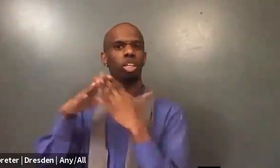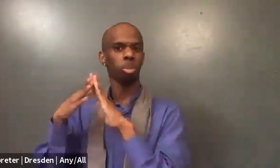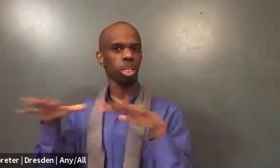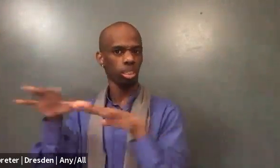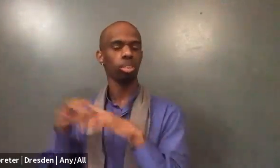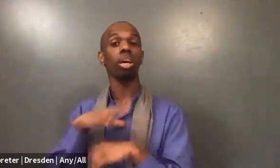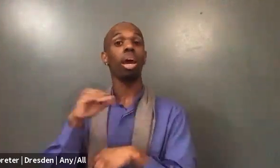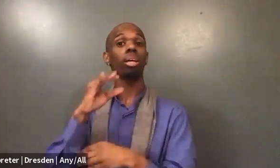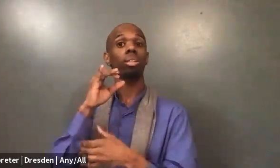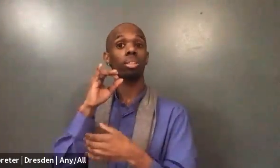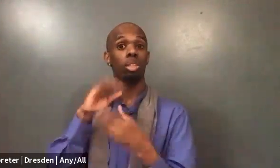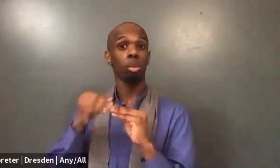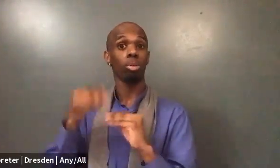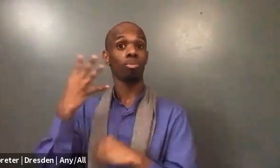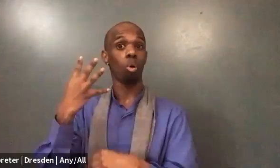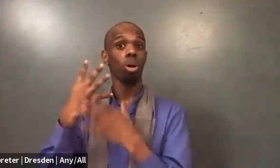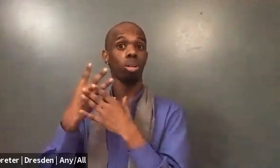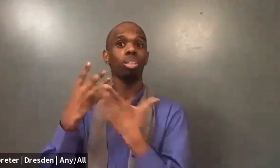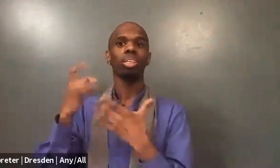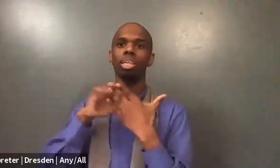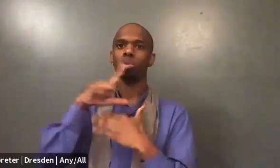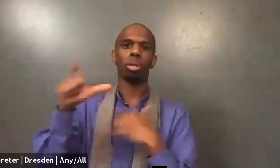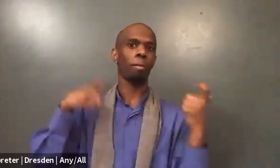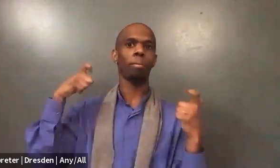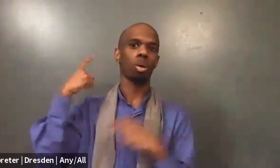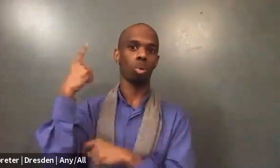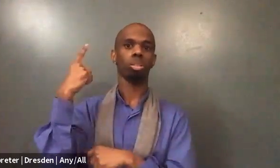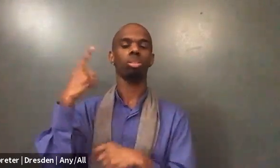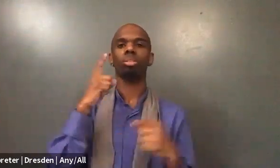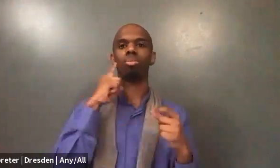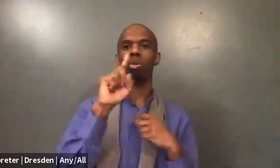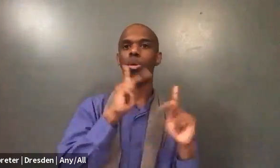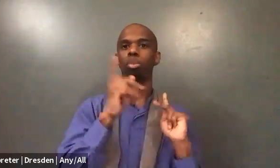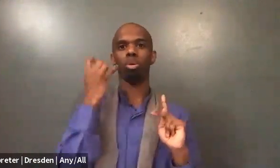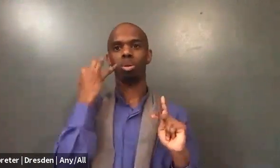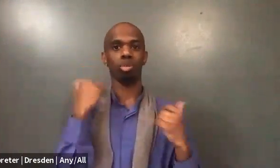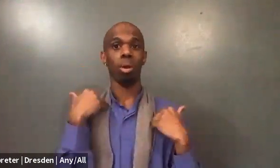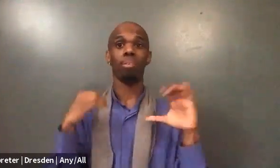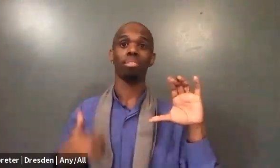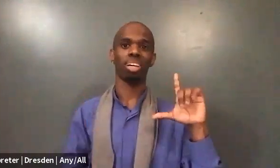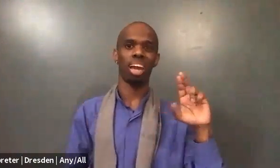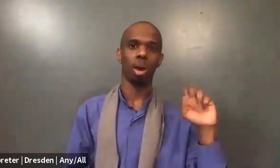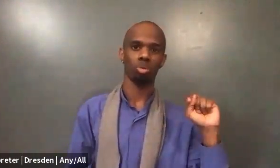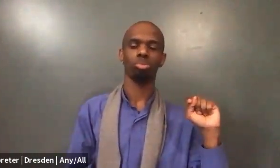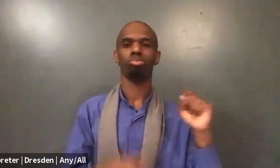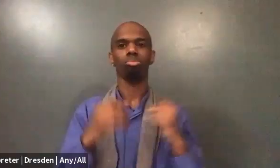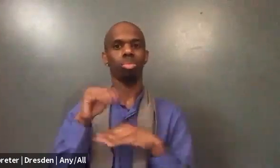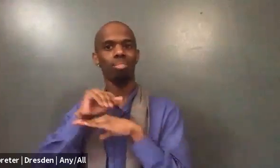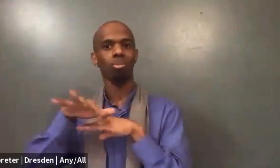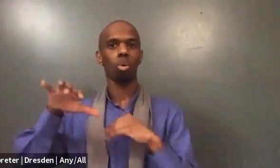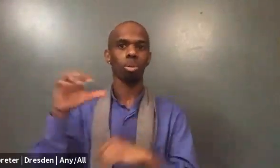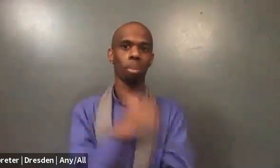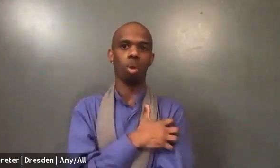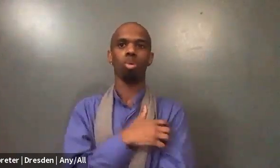That's going to be people with clout, influencers, politicians, administrations, leadership, and just popular folk, and talking about what that looks